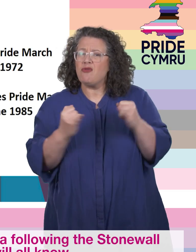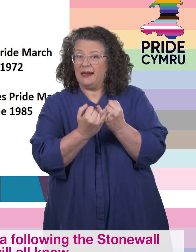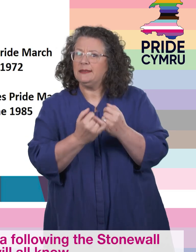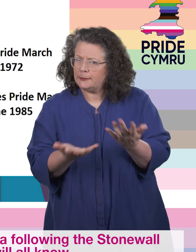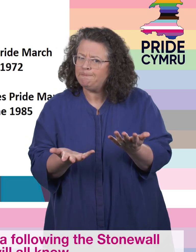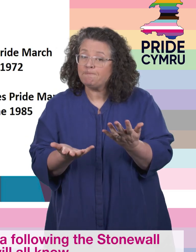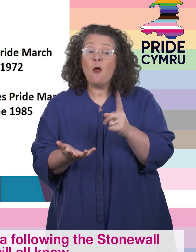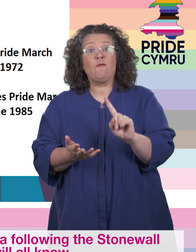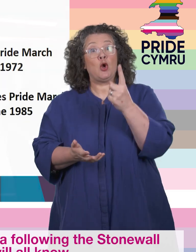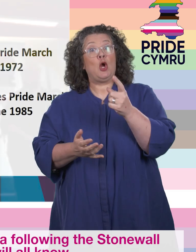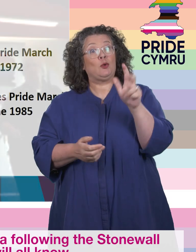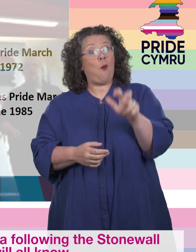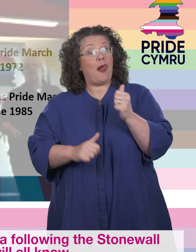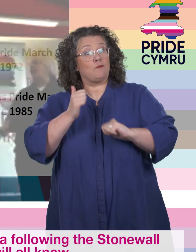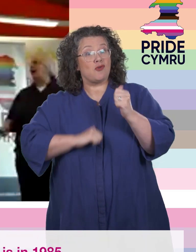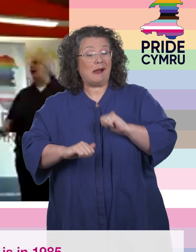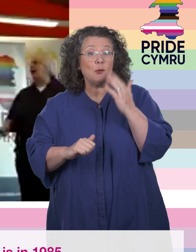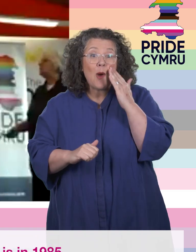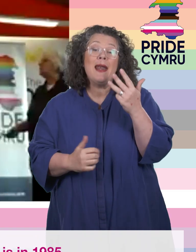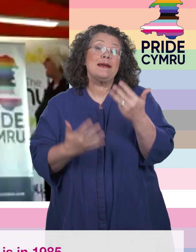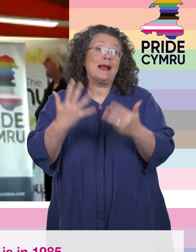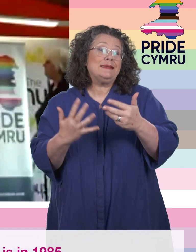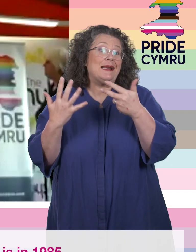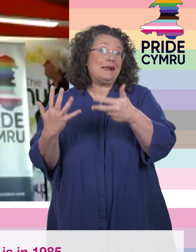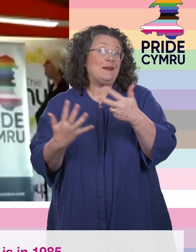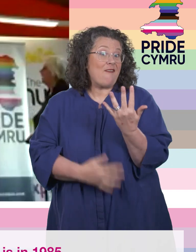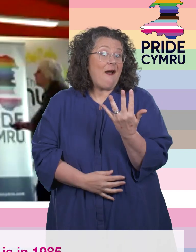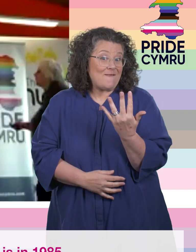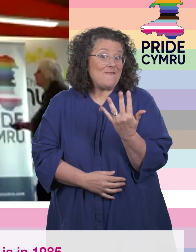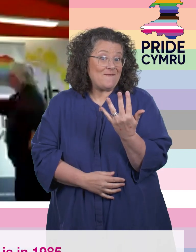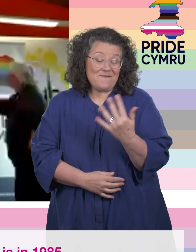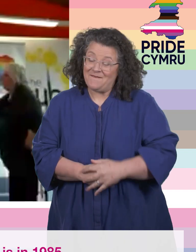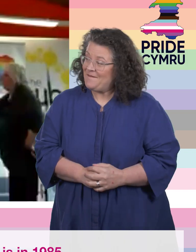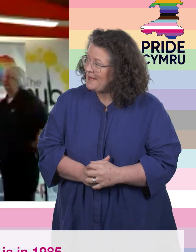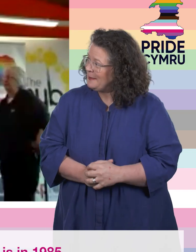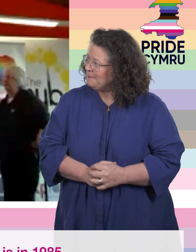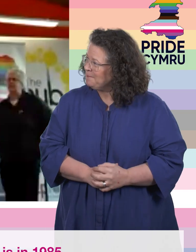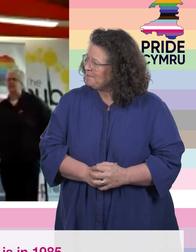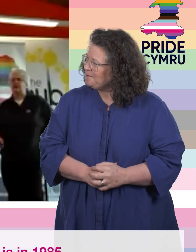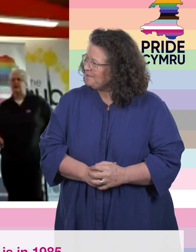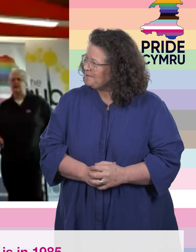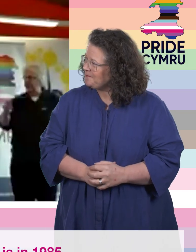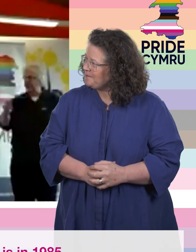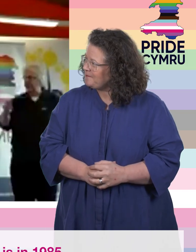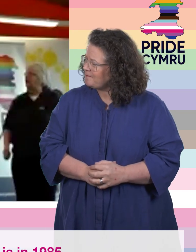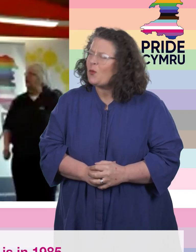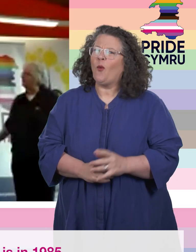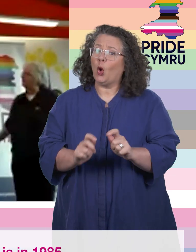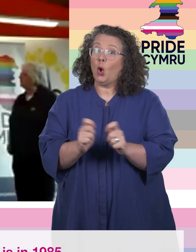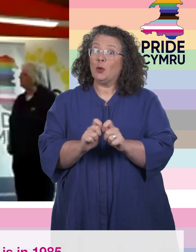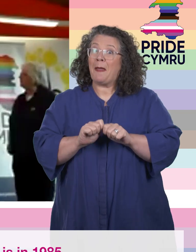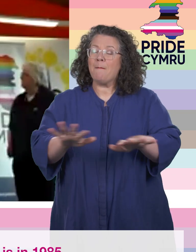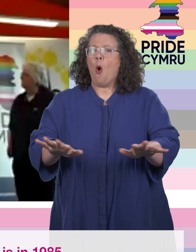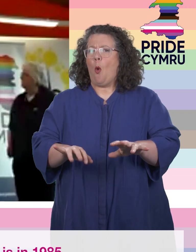riots, which I'm sure you all know. Yes, not. And the first Wales Pride is in